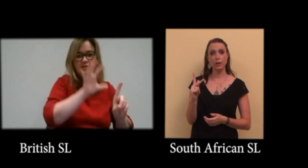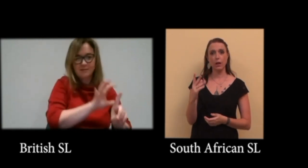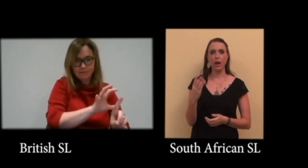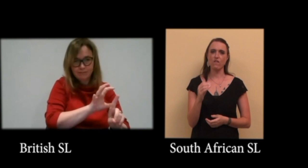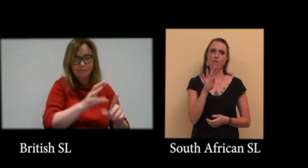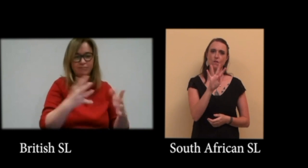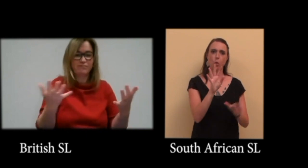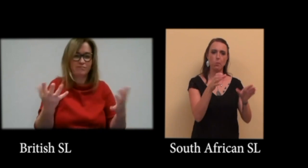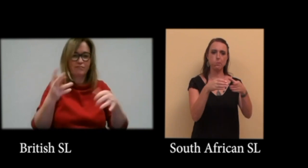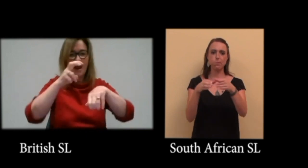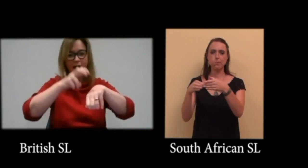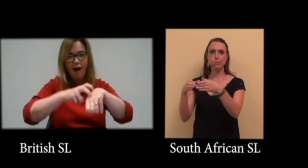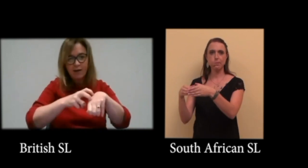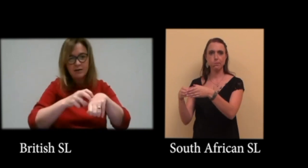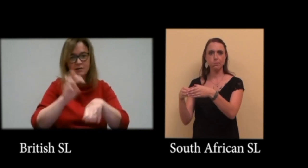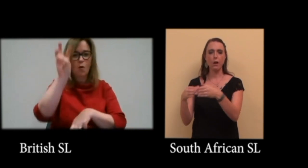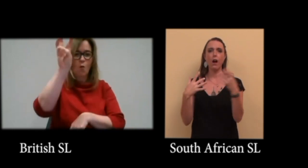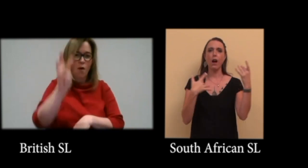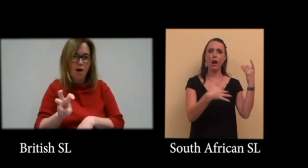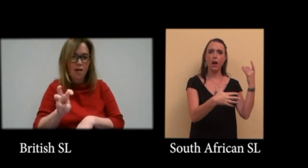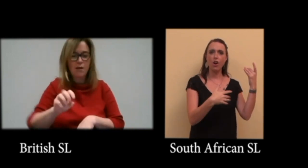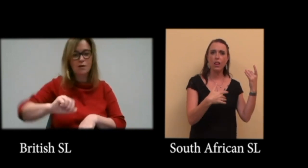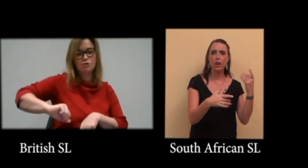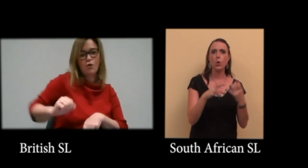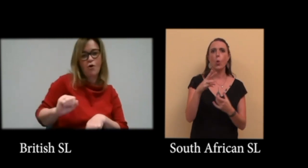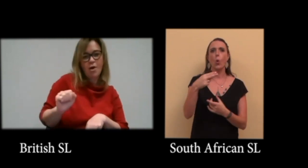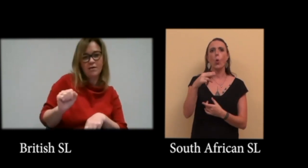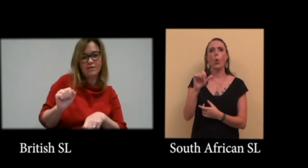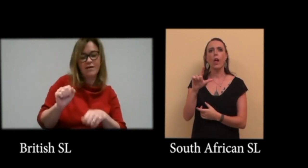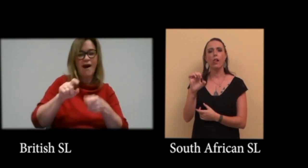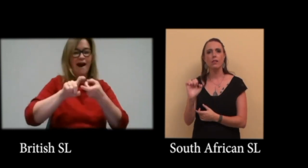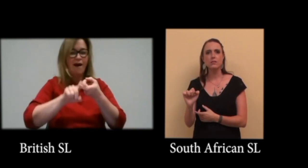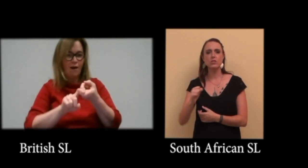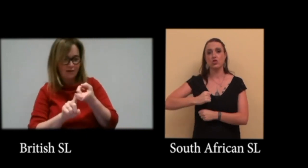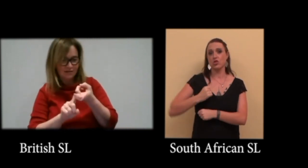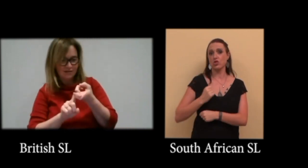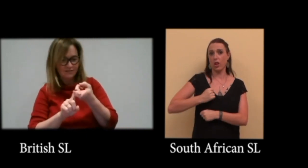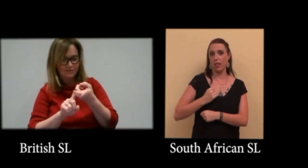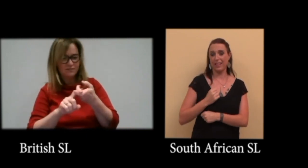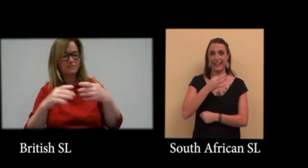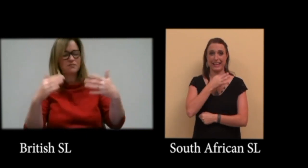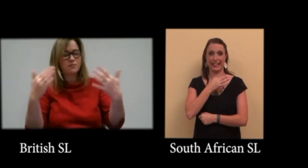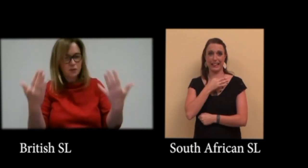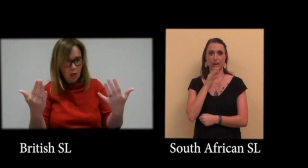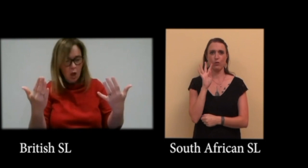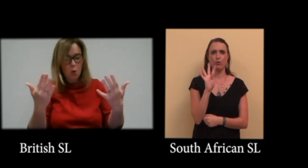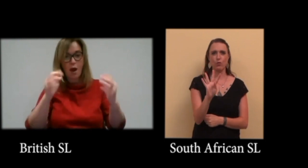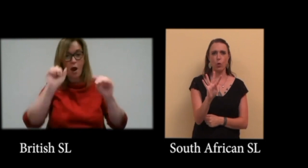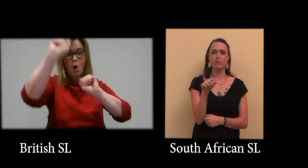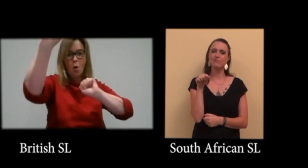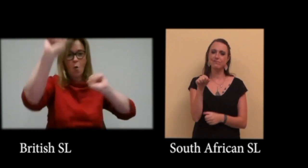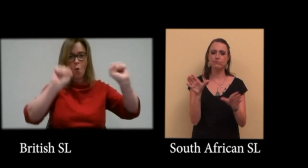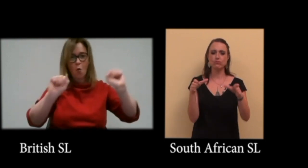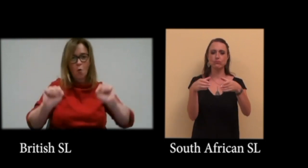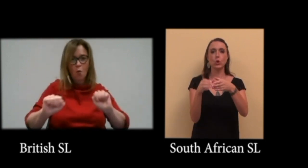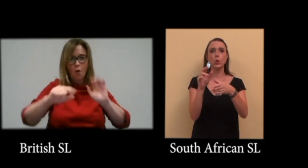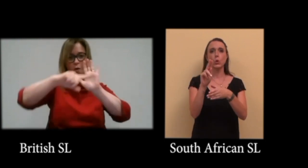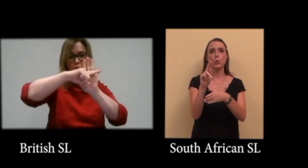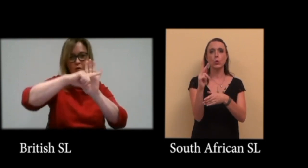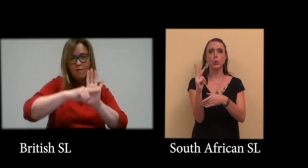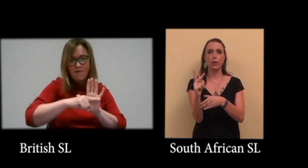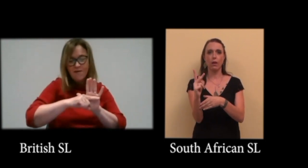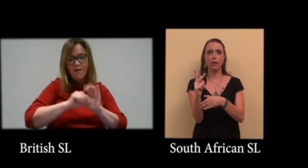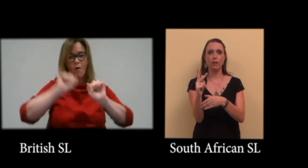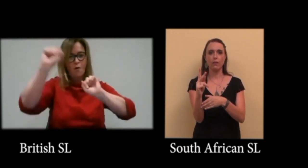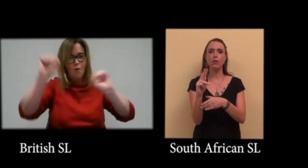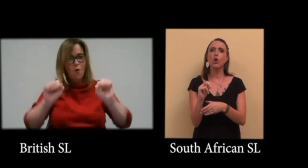compare. In the UK, we have 4 nations. We have Ireland, Wales, Scotland, and England, and that